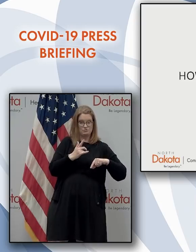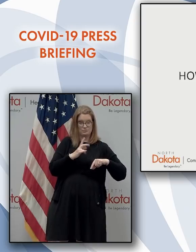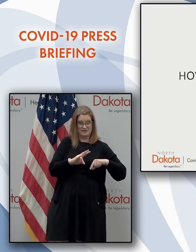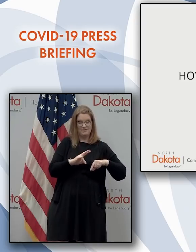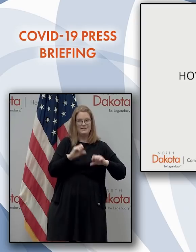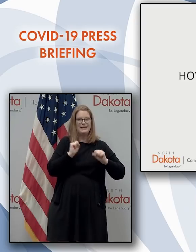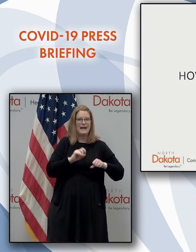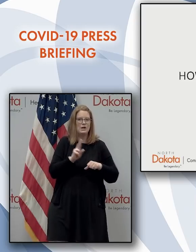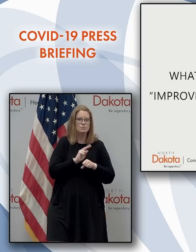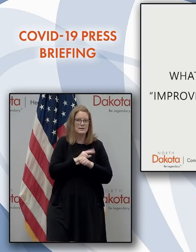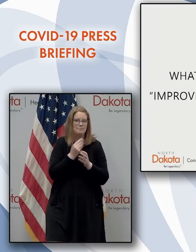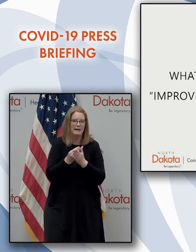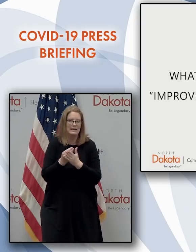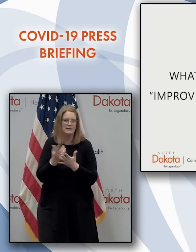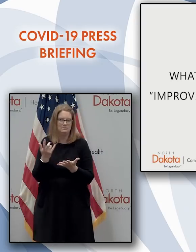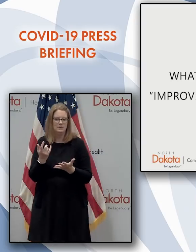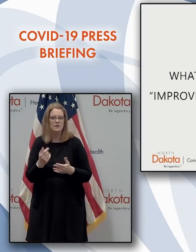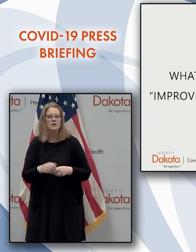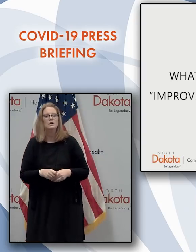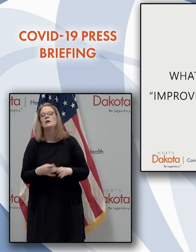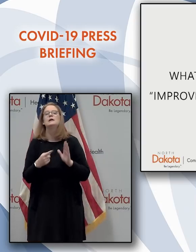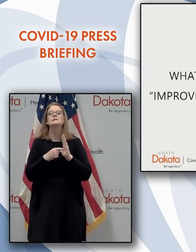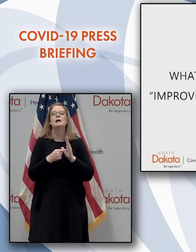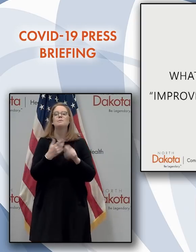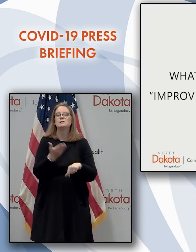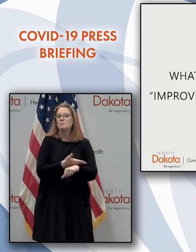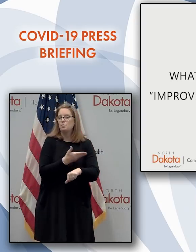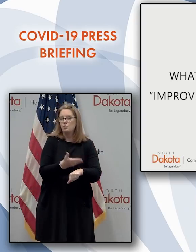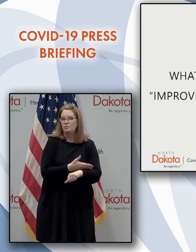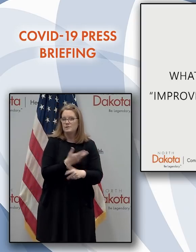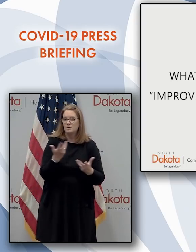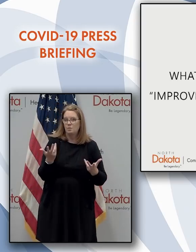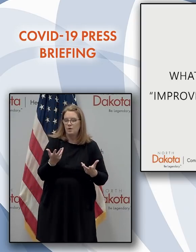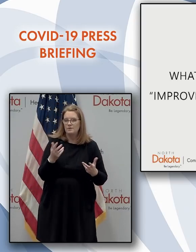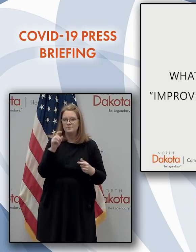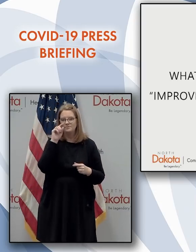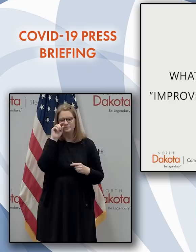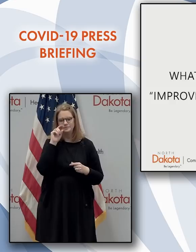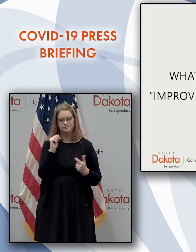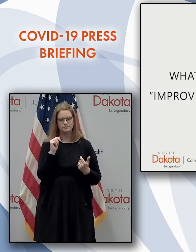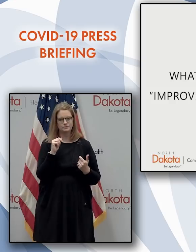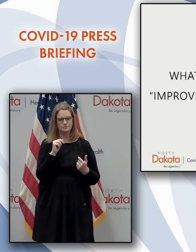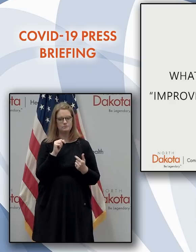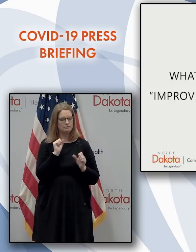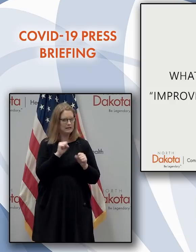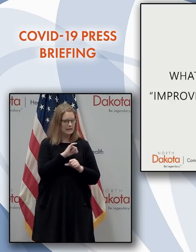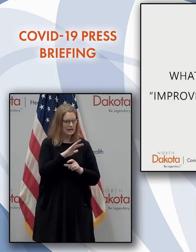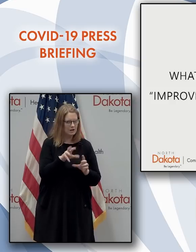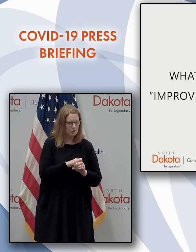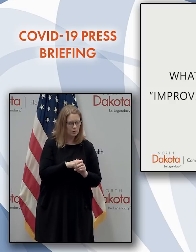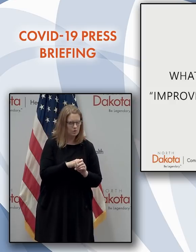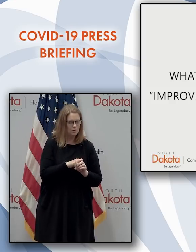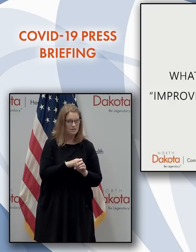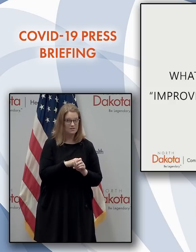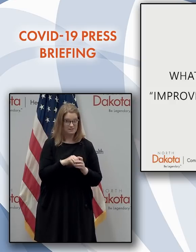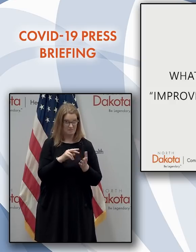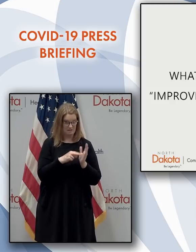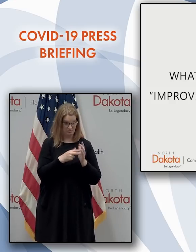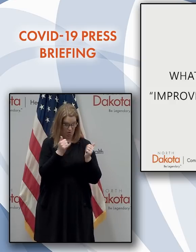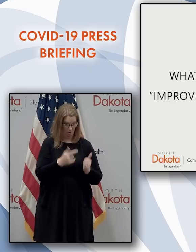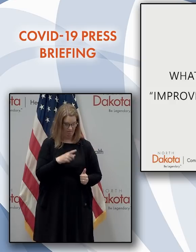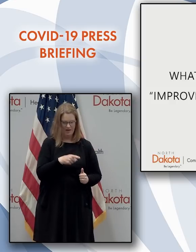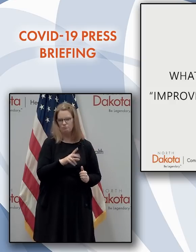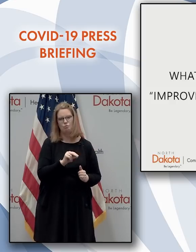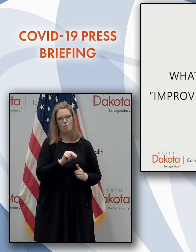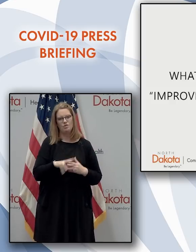improvements? Examples of improvements that will be eligible for the ERG include, but are certainly not limited to, the following: